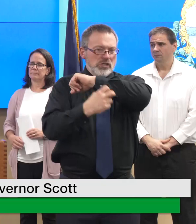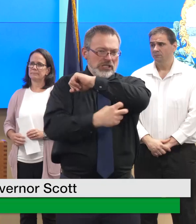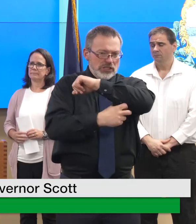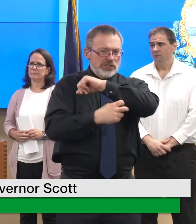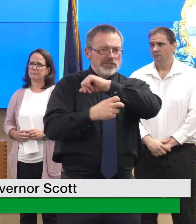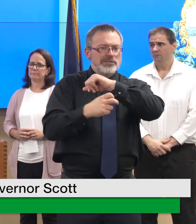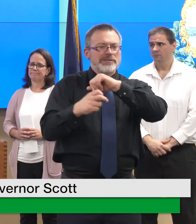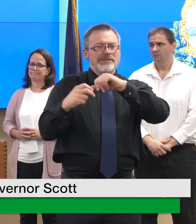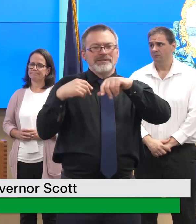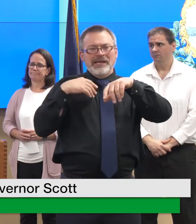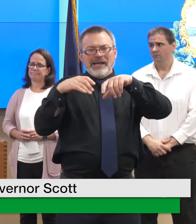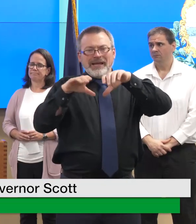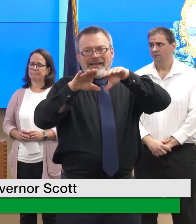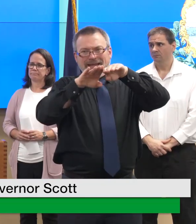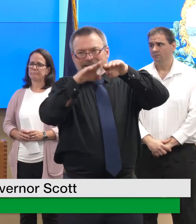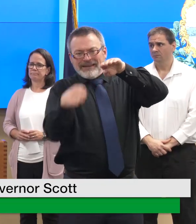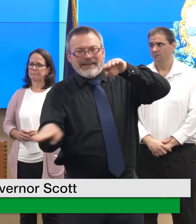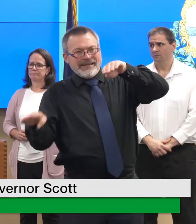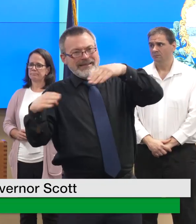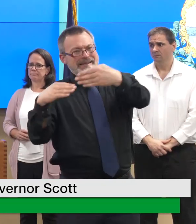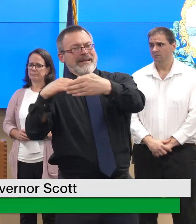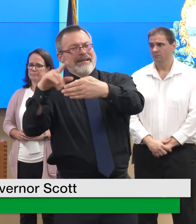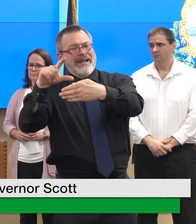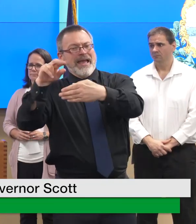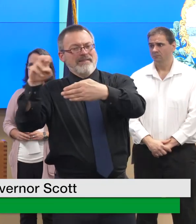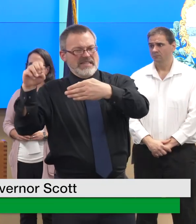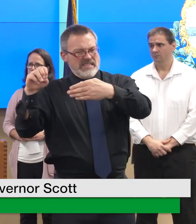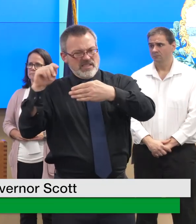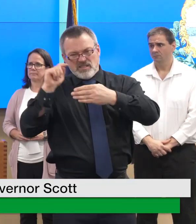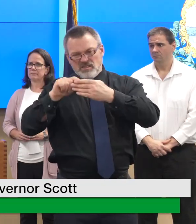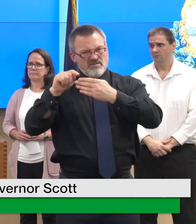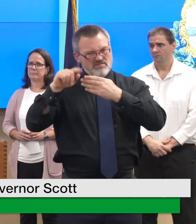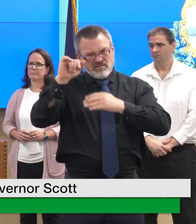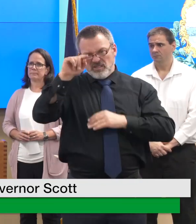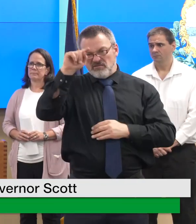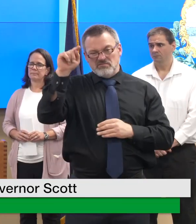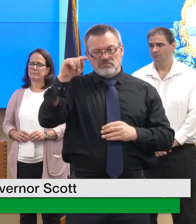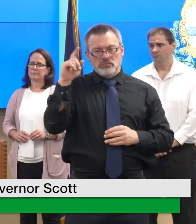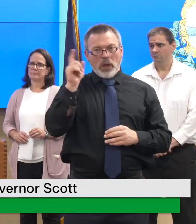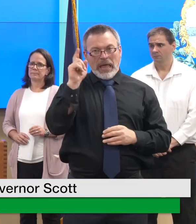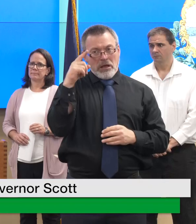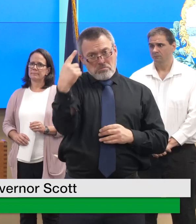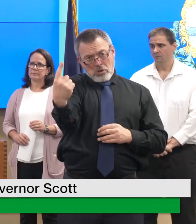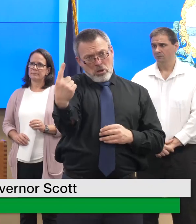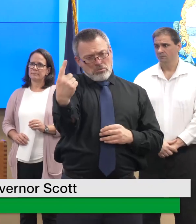that's replicated throughout the state. So we start,